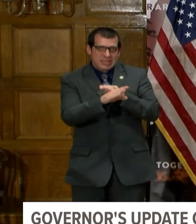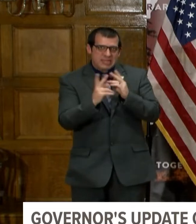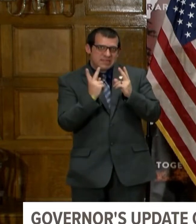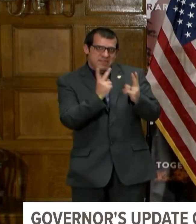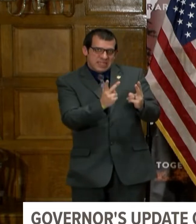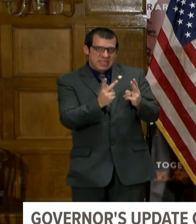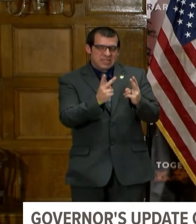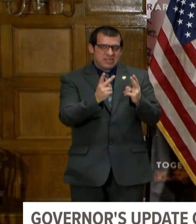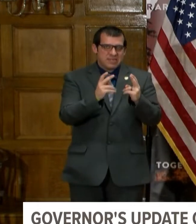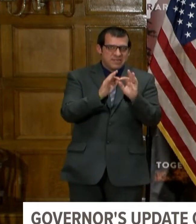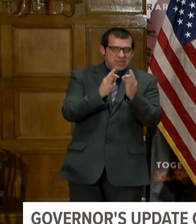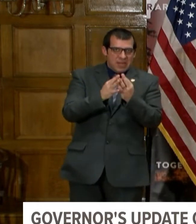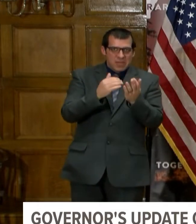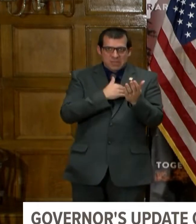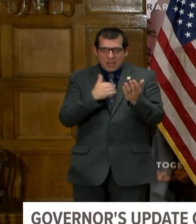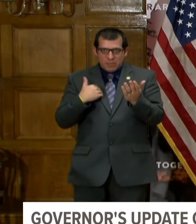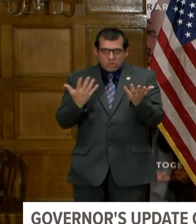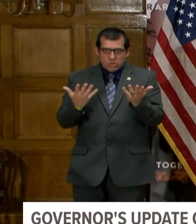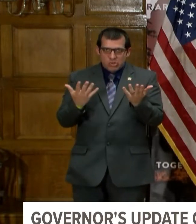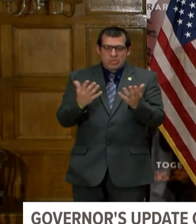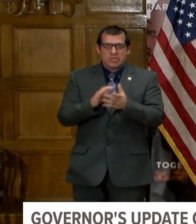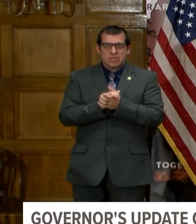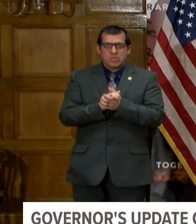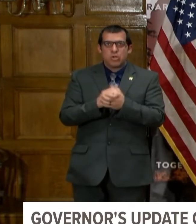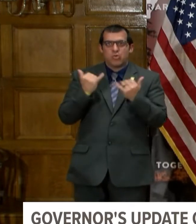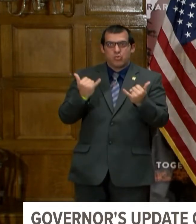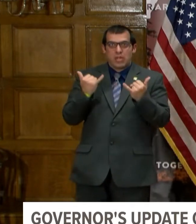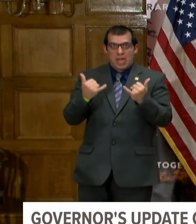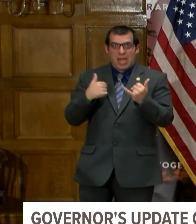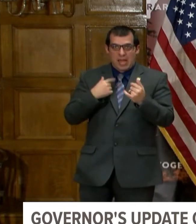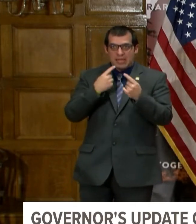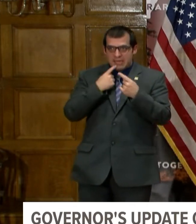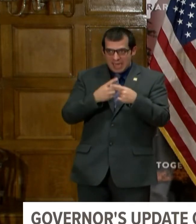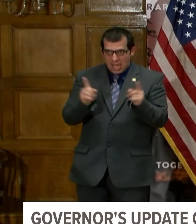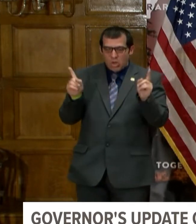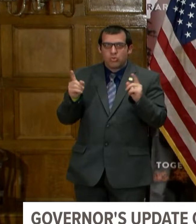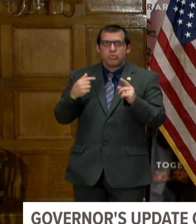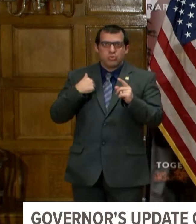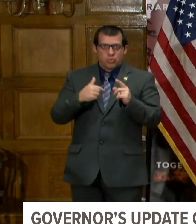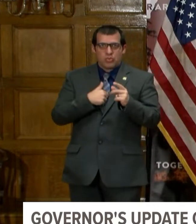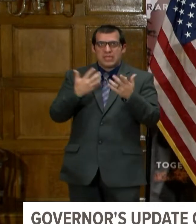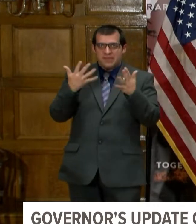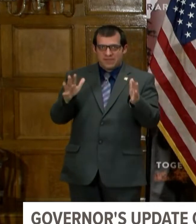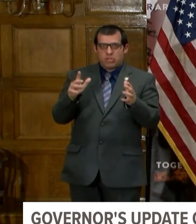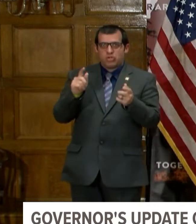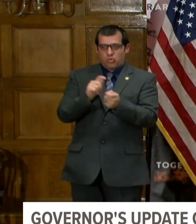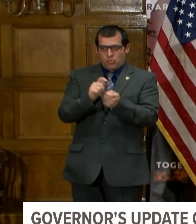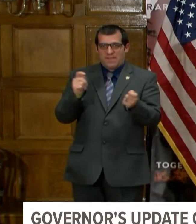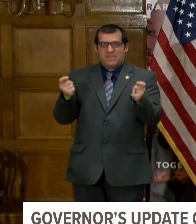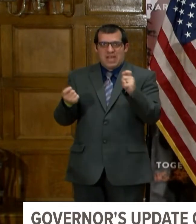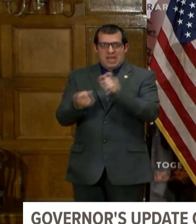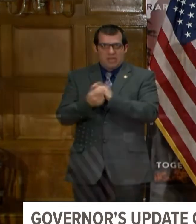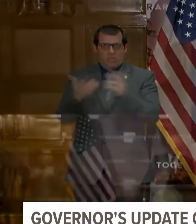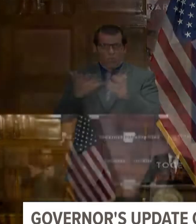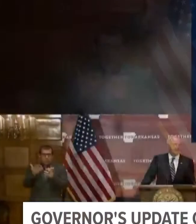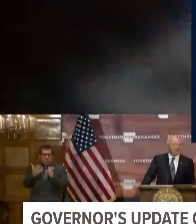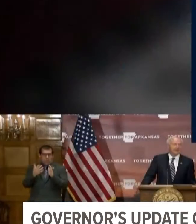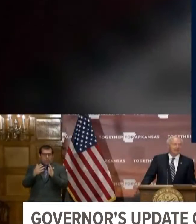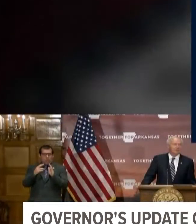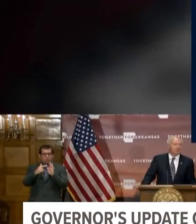visitation of family members. And so today I'm announcing that we have revised the guidelines, and